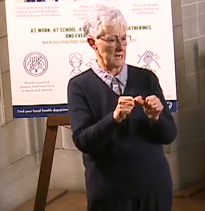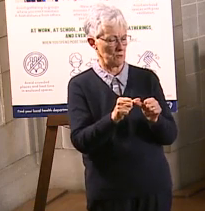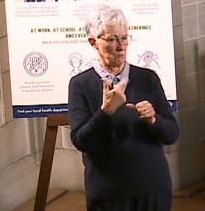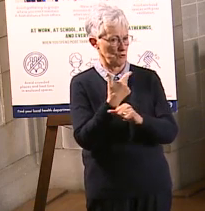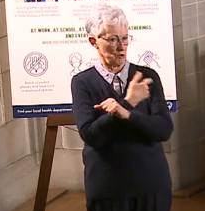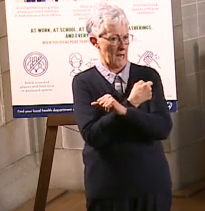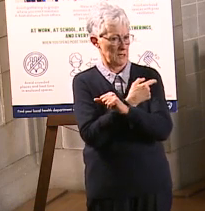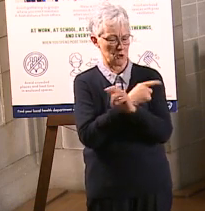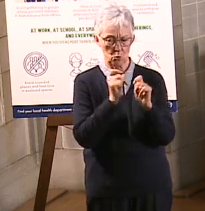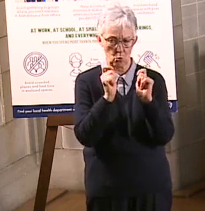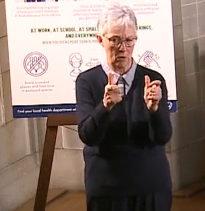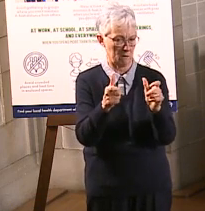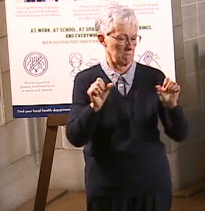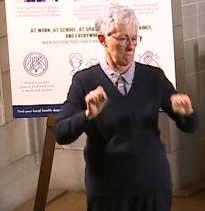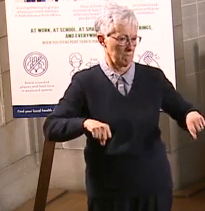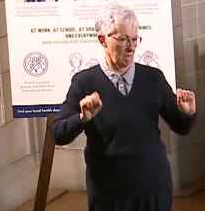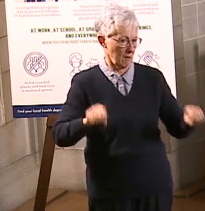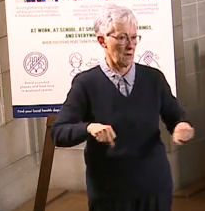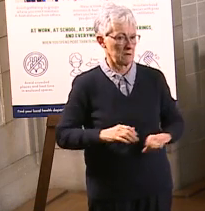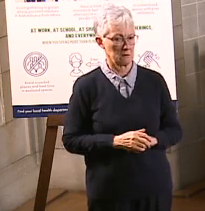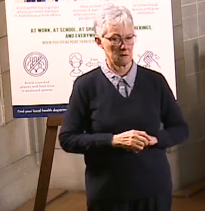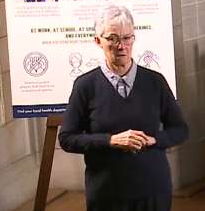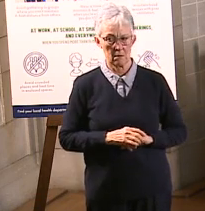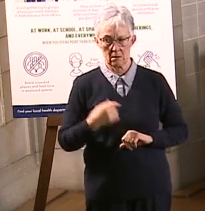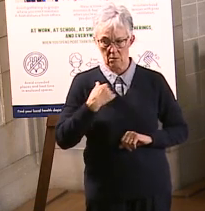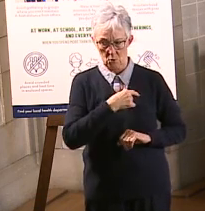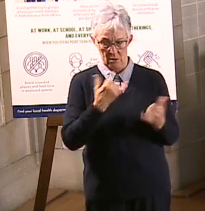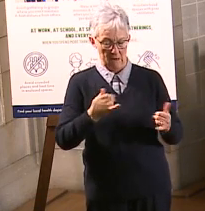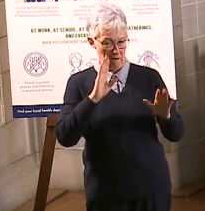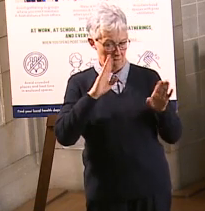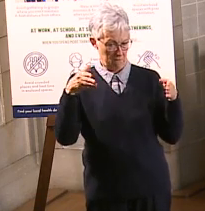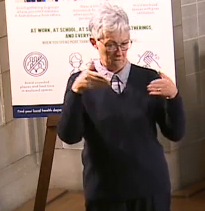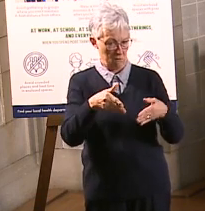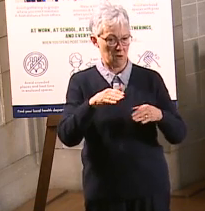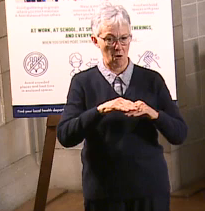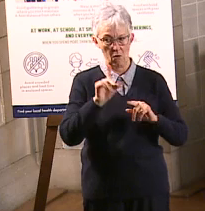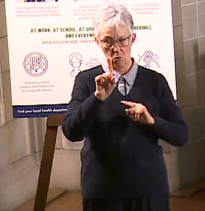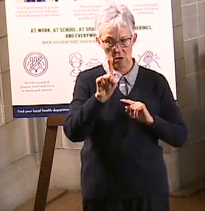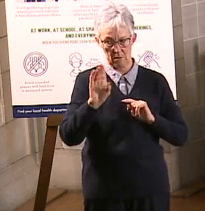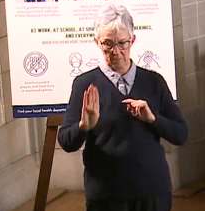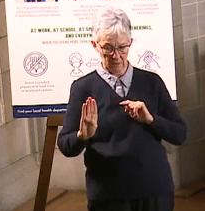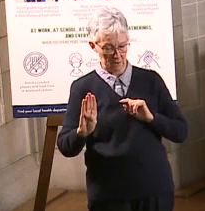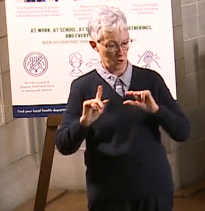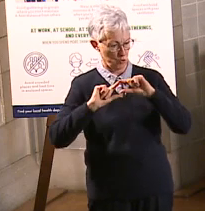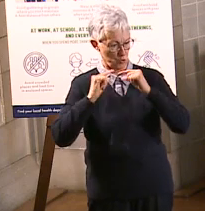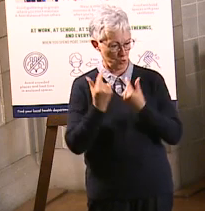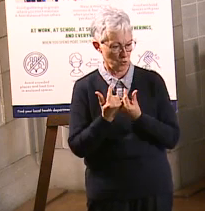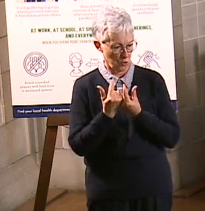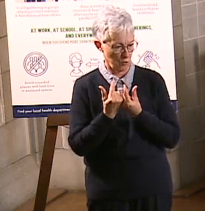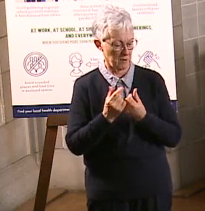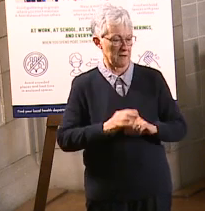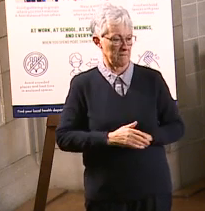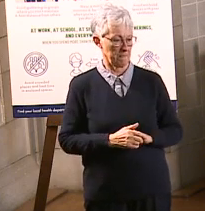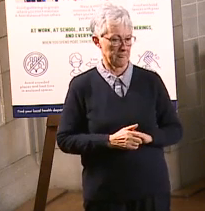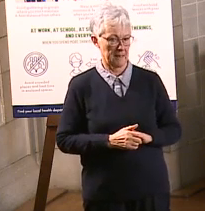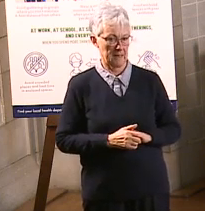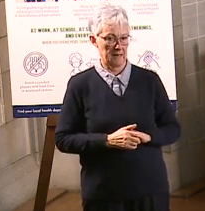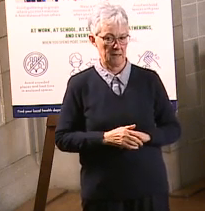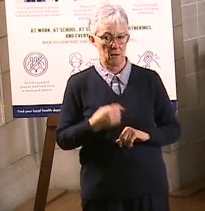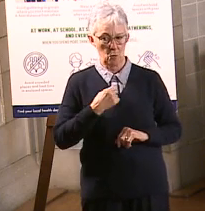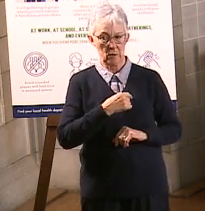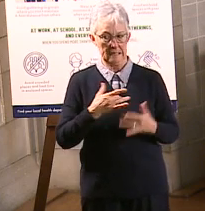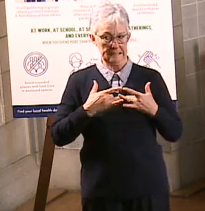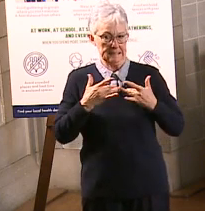are focusing on folks who are older. Generally we've said 65 or older, but health departments have flexibility to start at